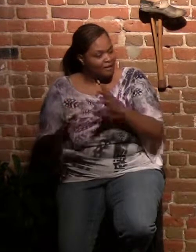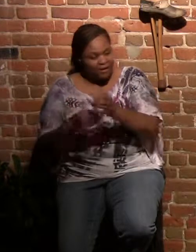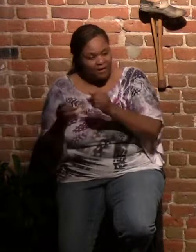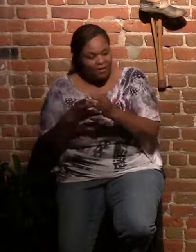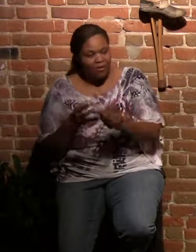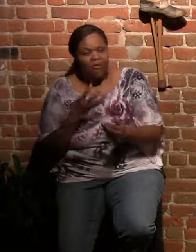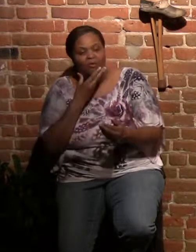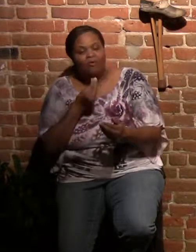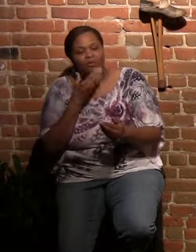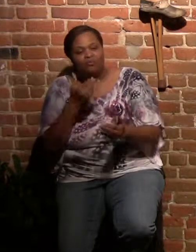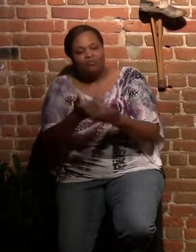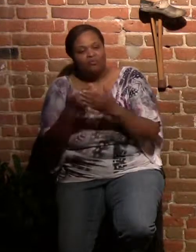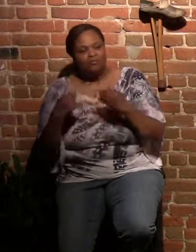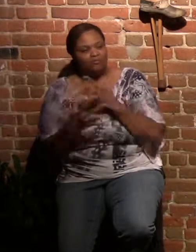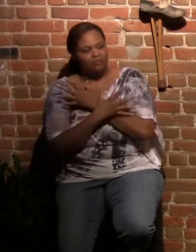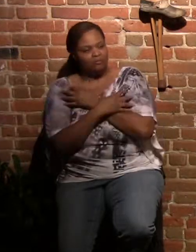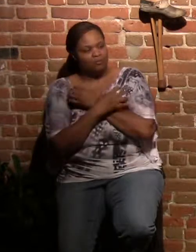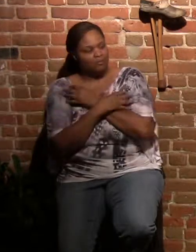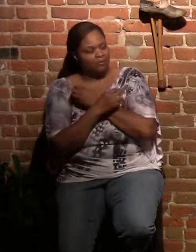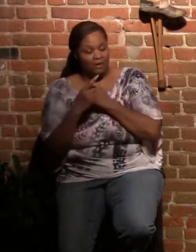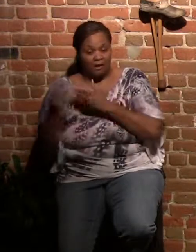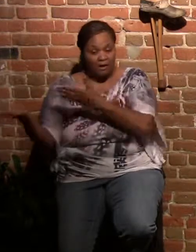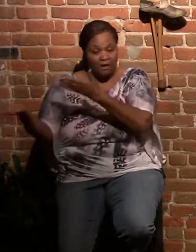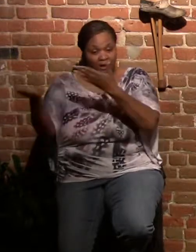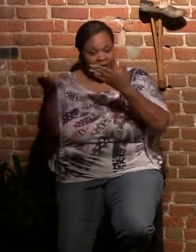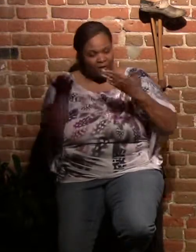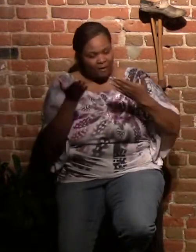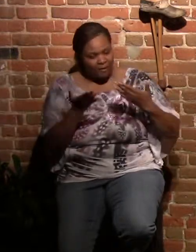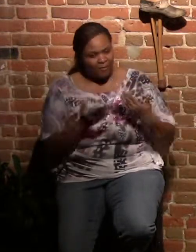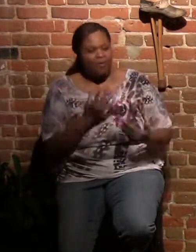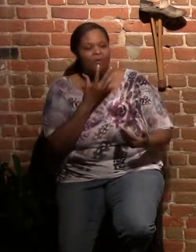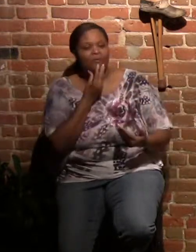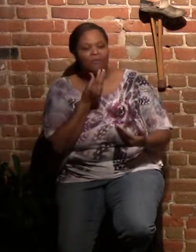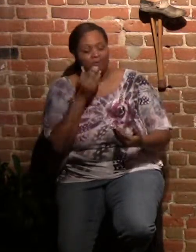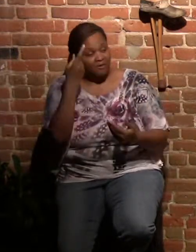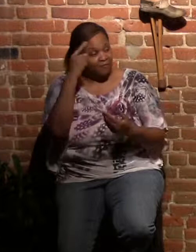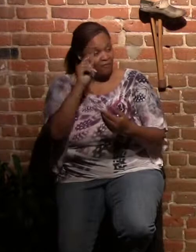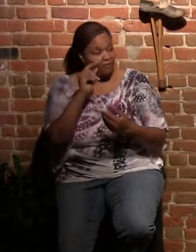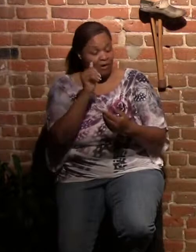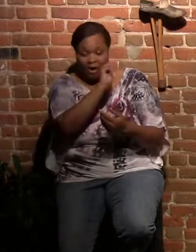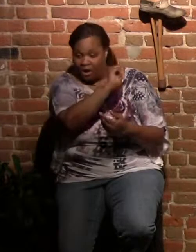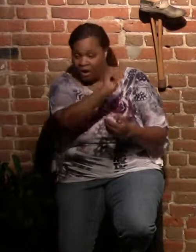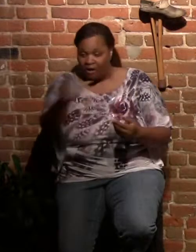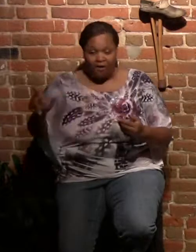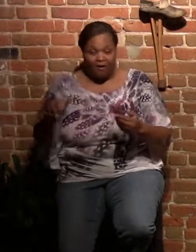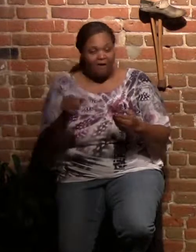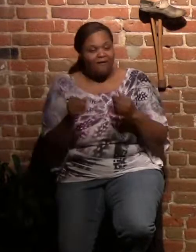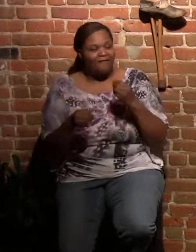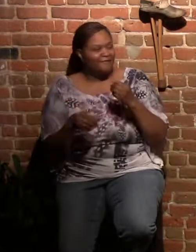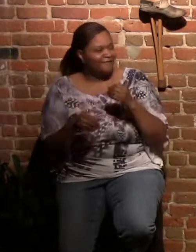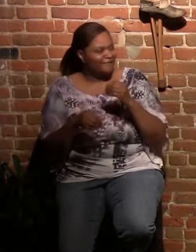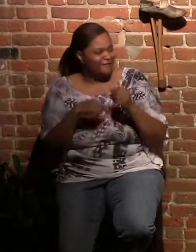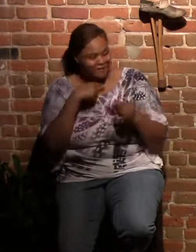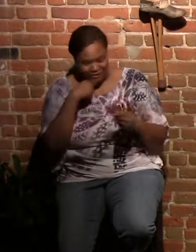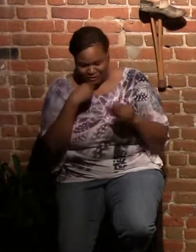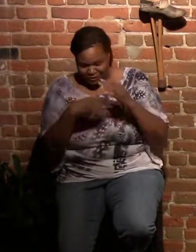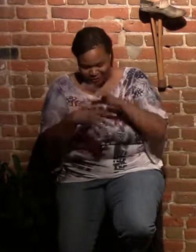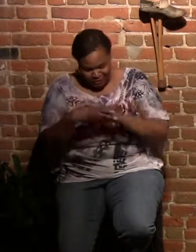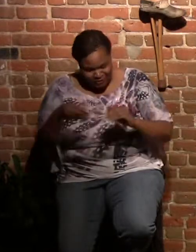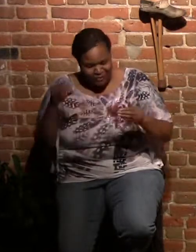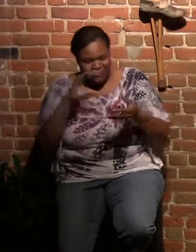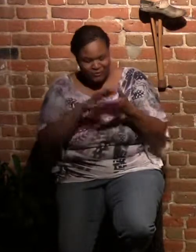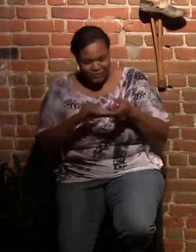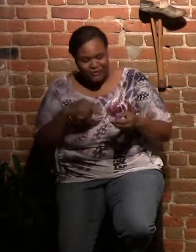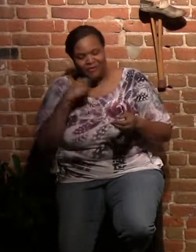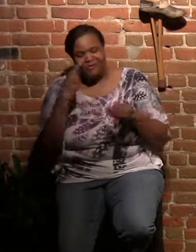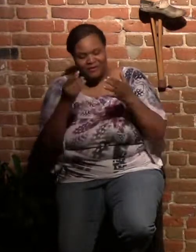knows that too. So I brought peaches for all of the storytellers as a part